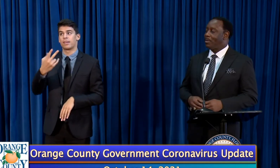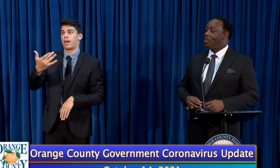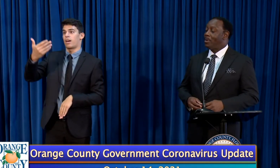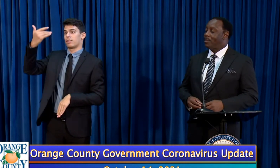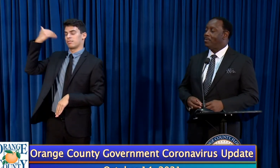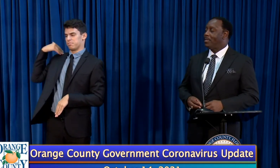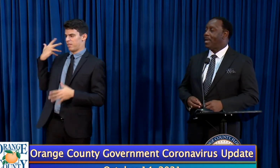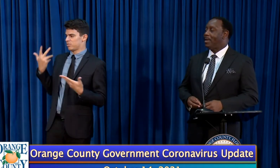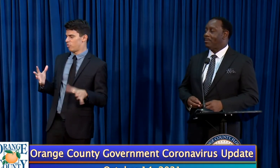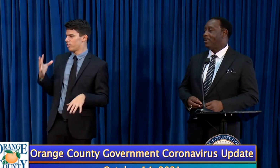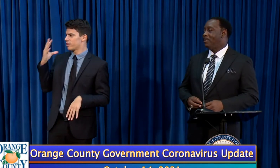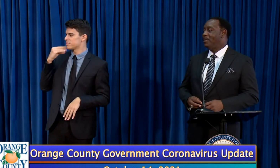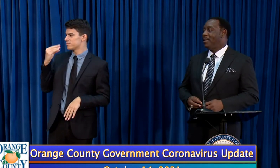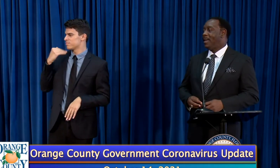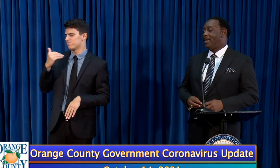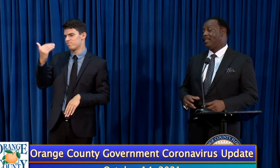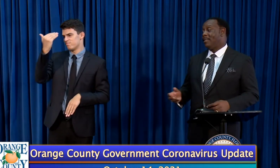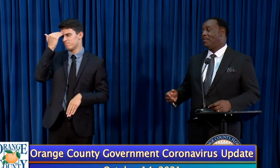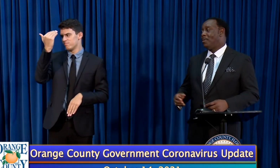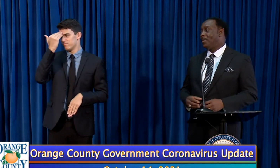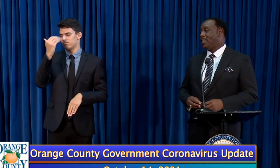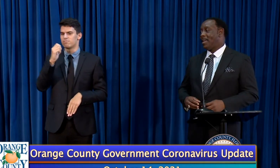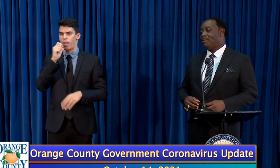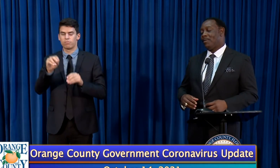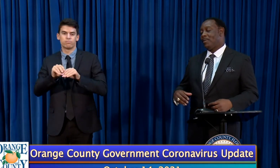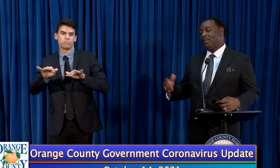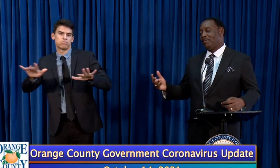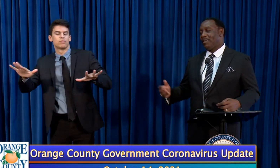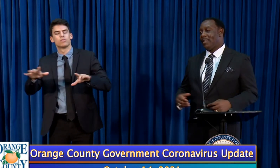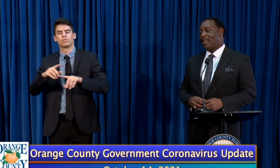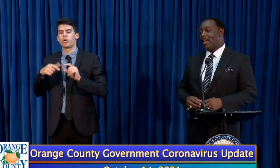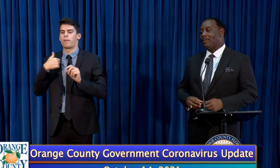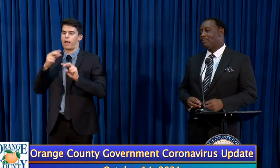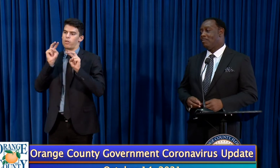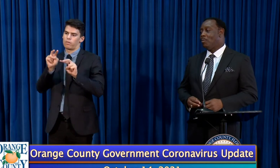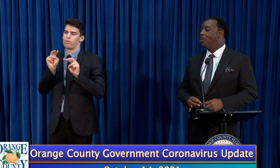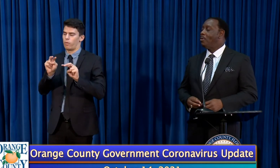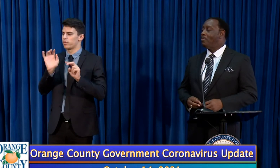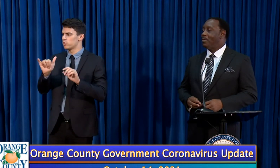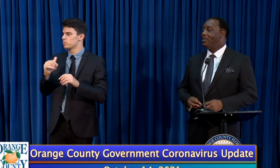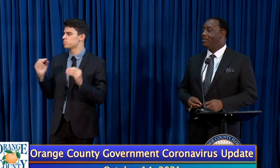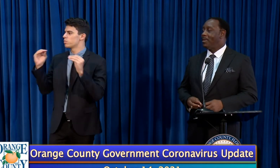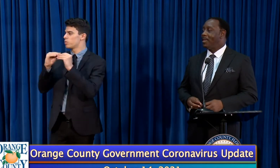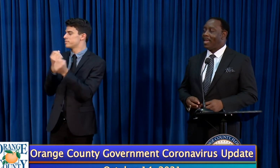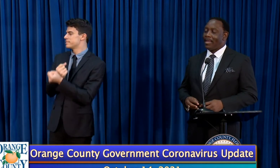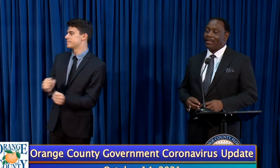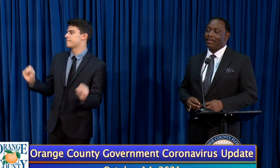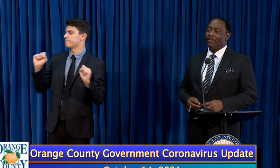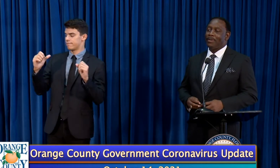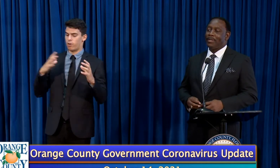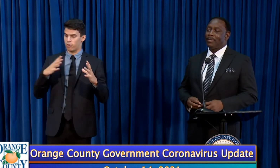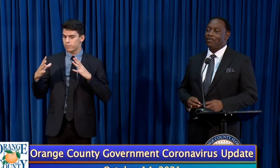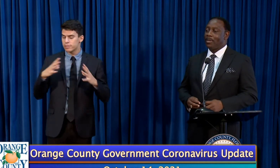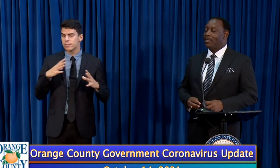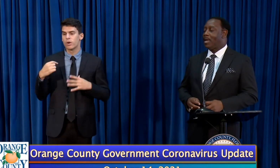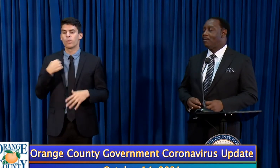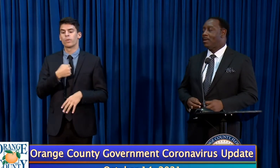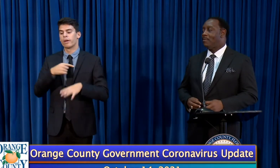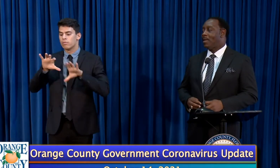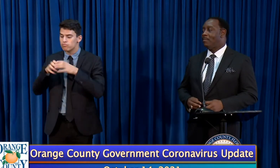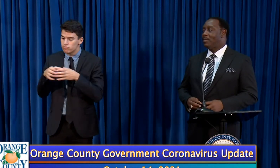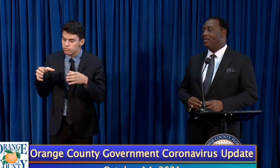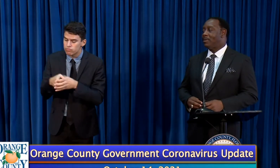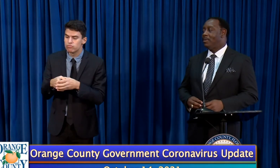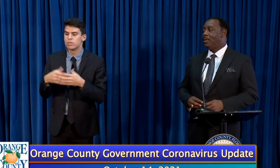we've experienced over time. So I just look forward to that, where we can act more normal. We can gather, we can spend time with